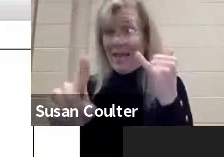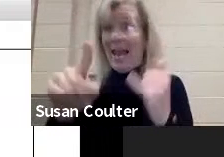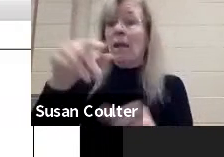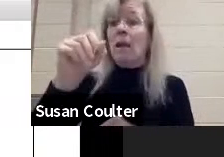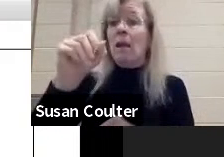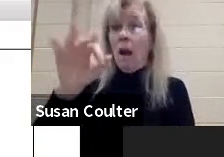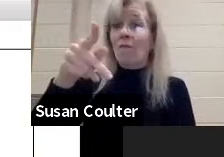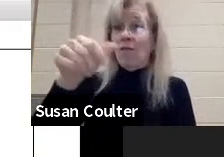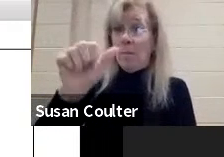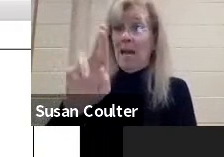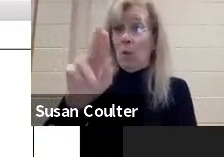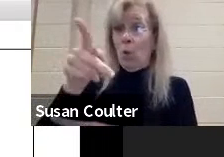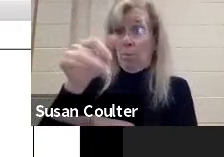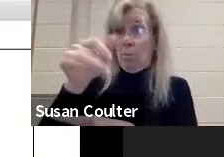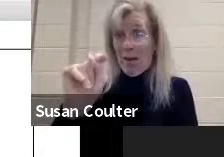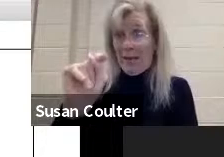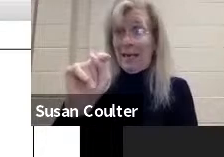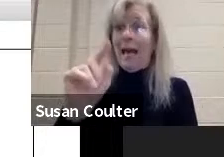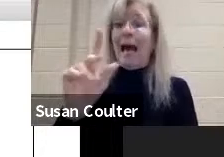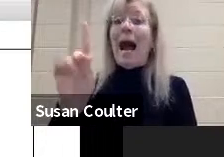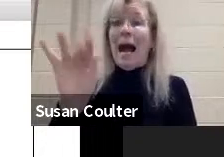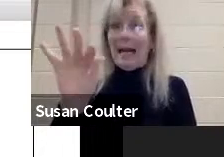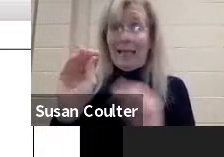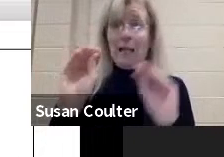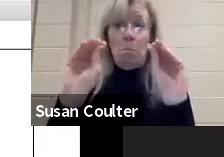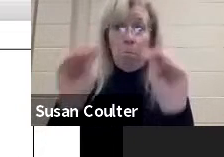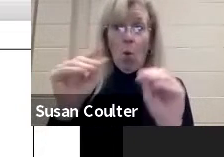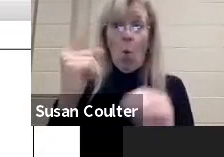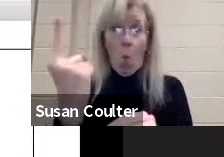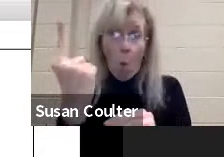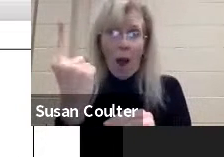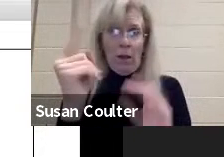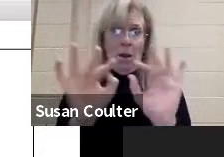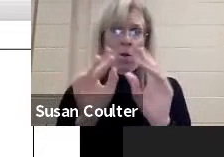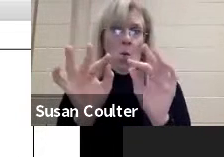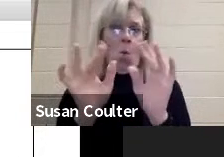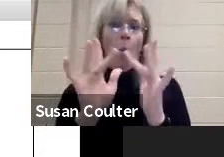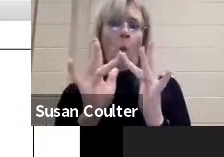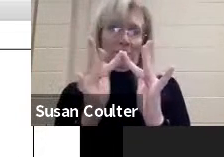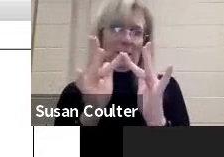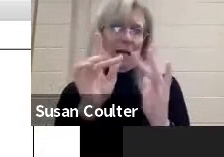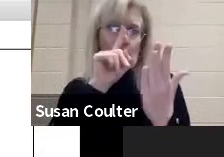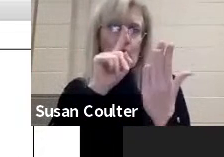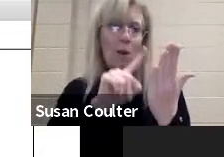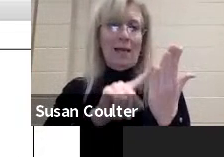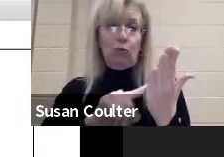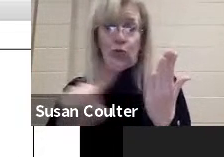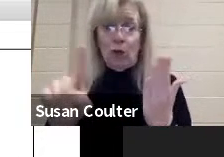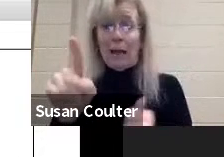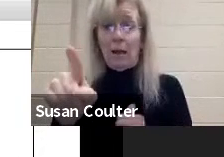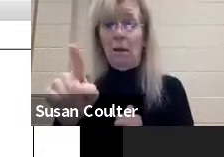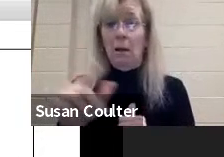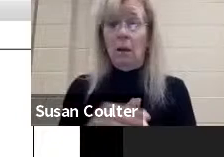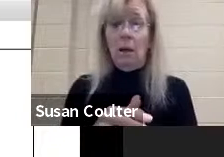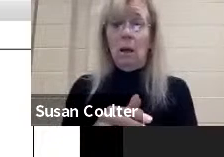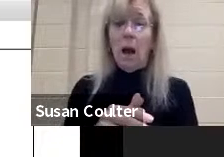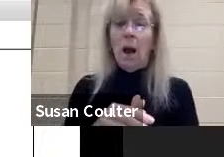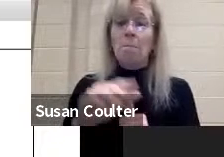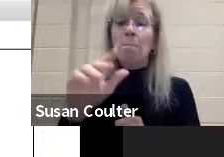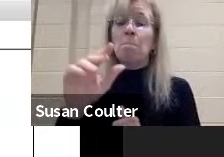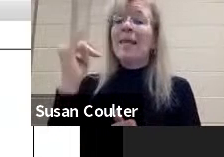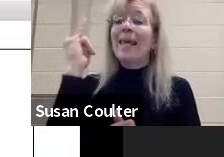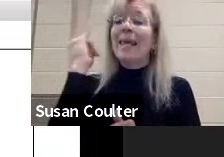at the end of the PowerPoint. I did put one website you can check.